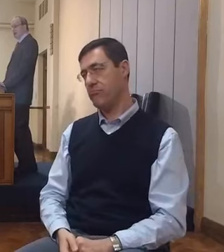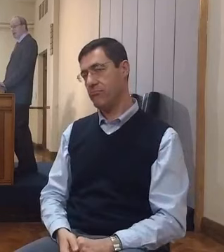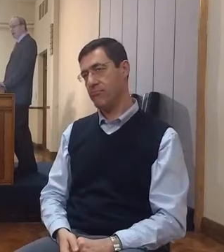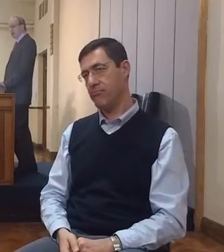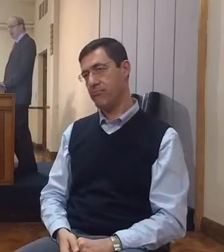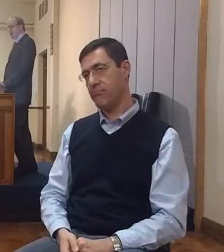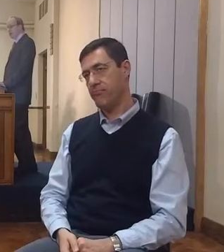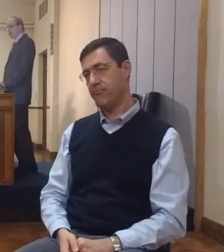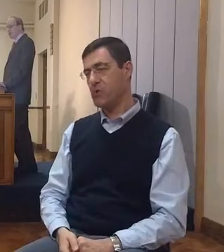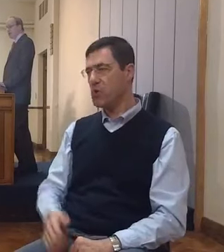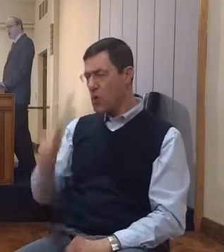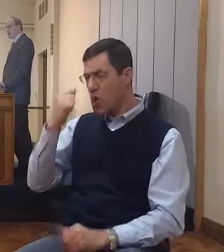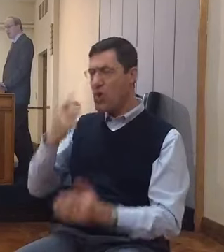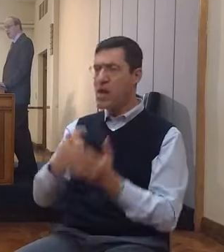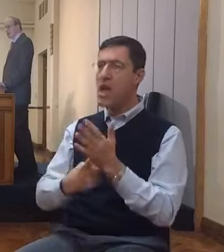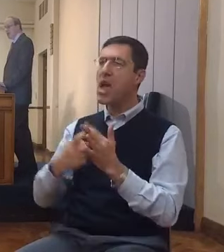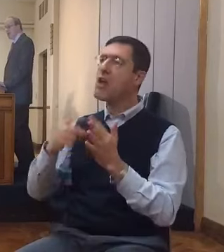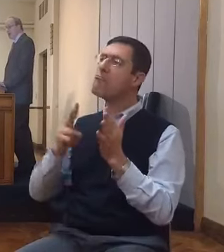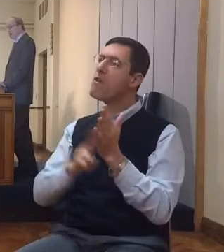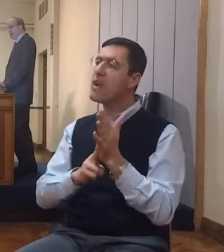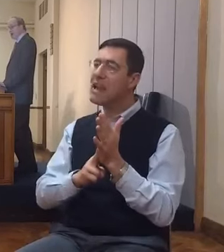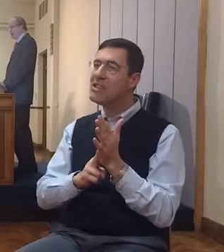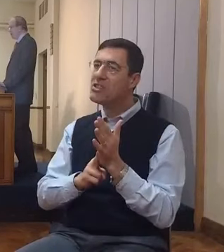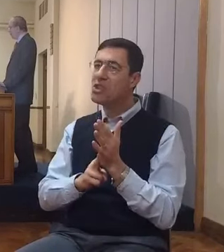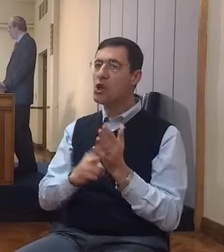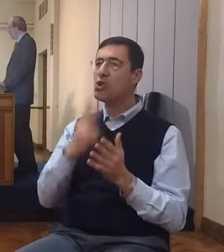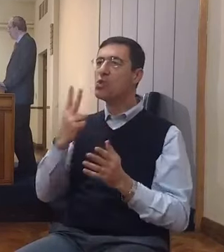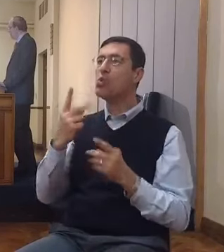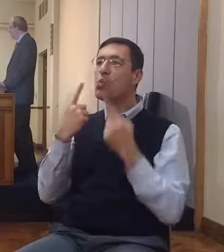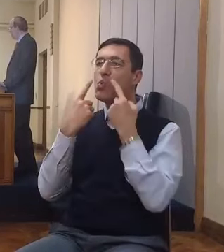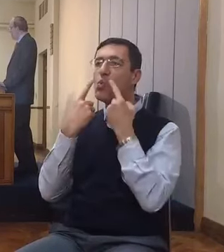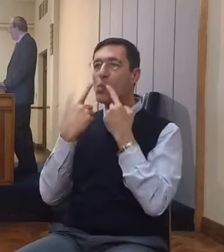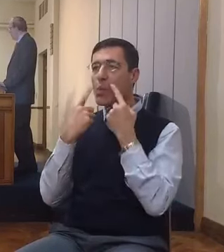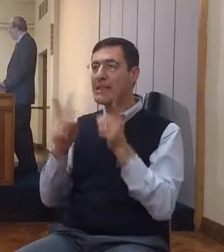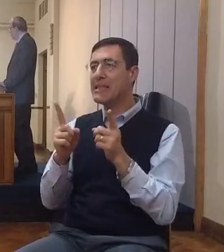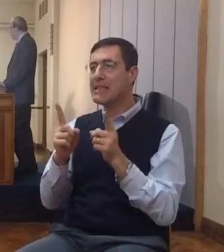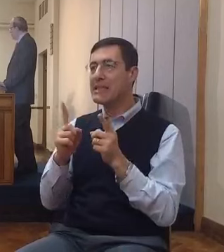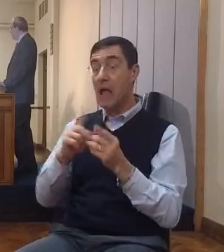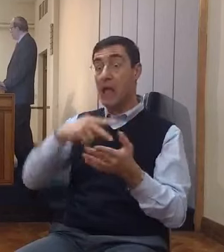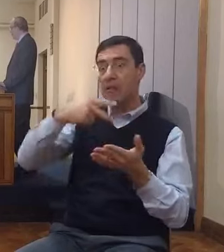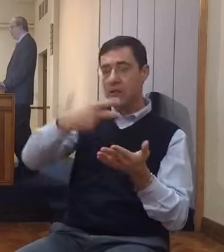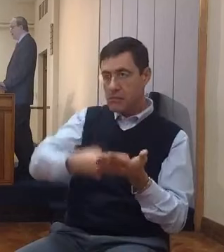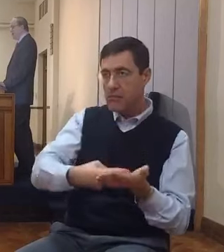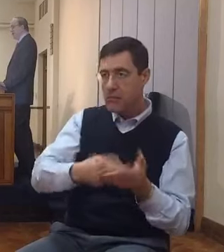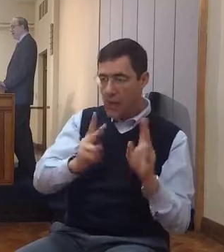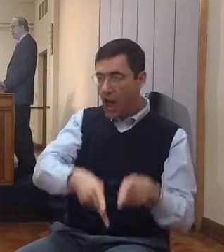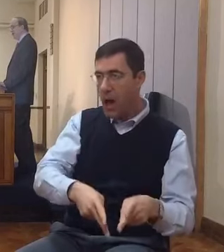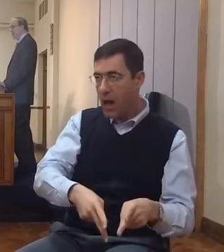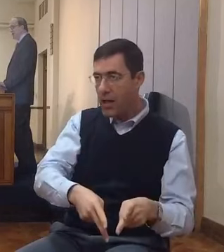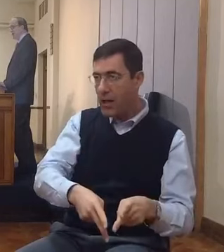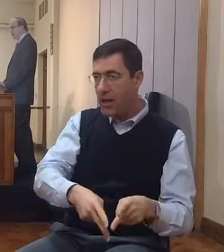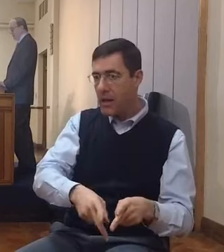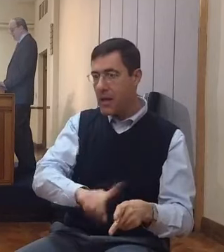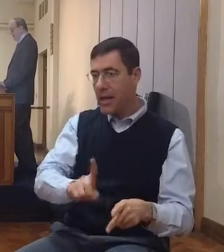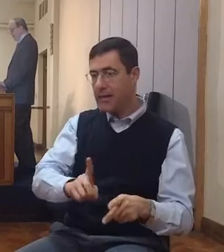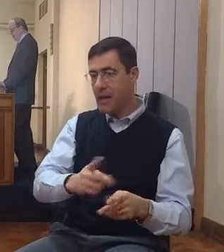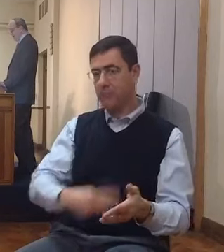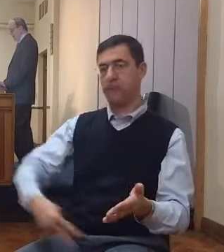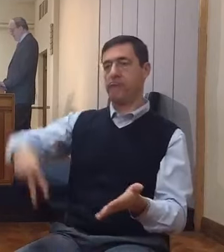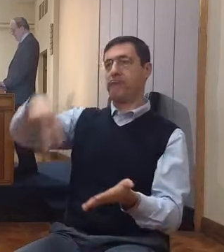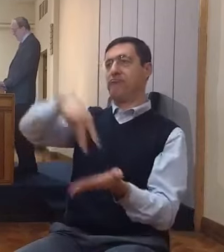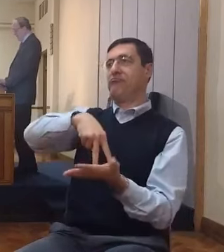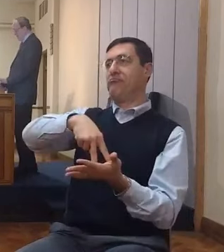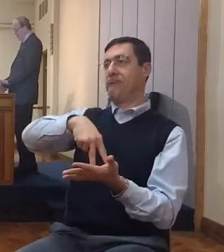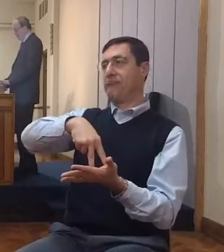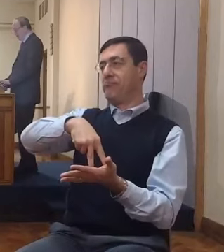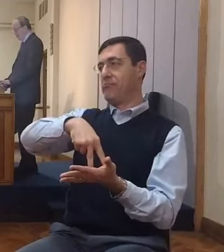the symbolism of the book of Revelation, for that great final triumph day.